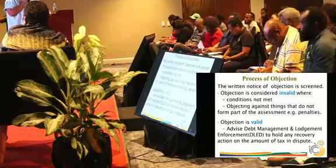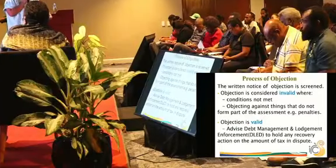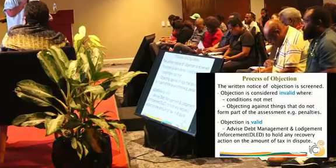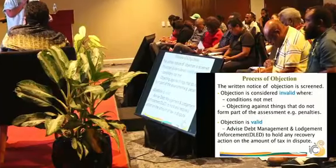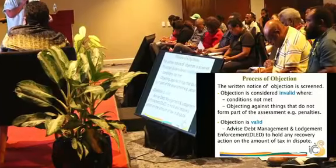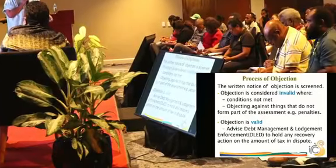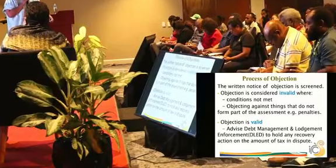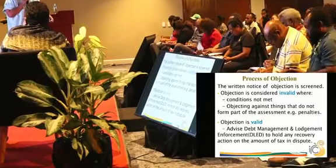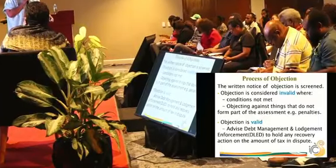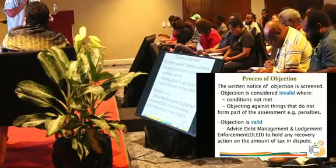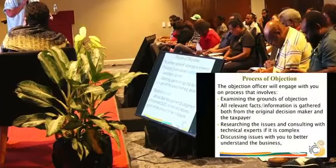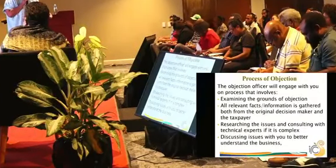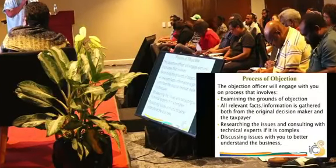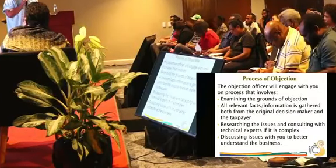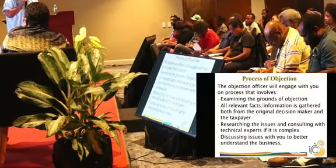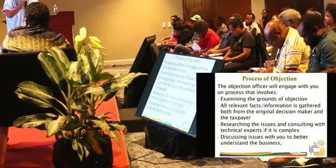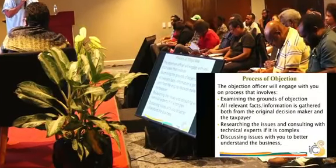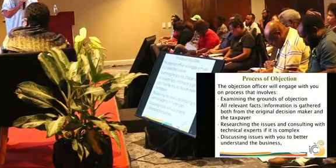Okay.